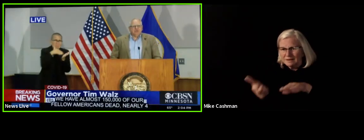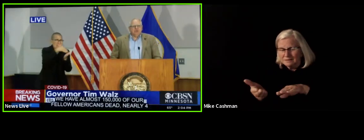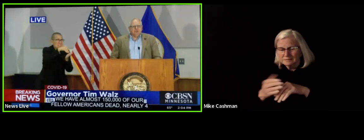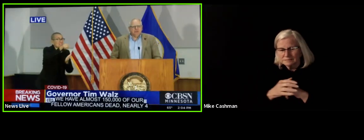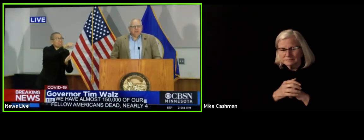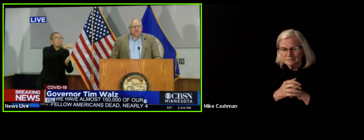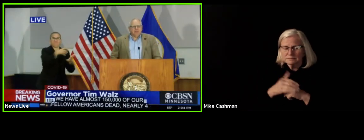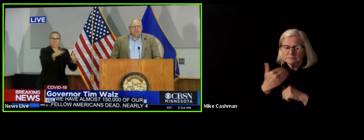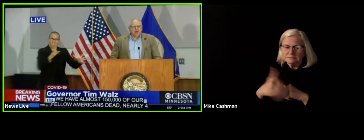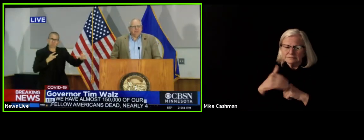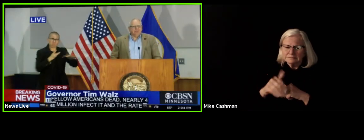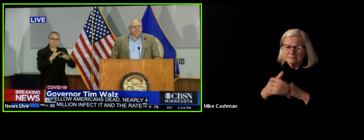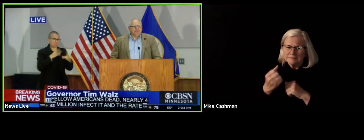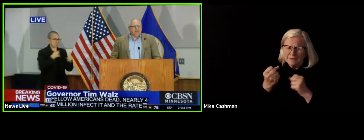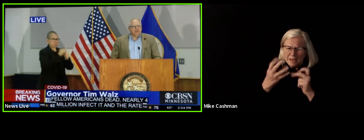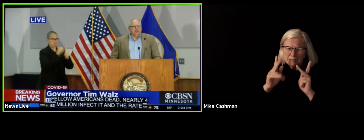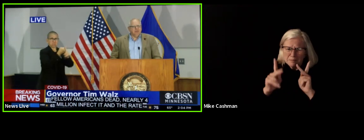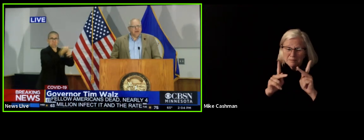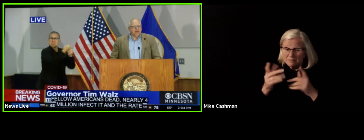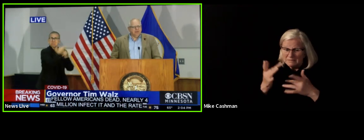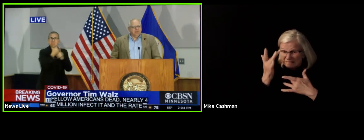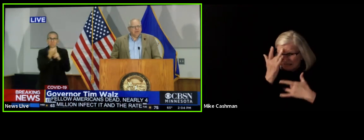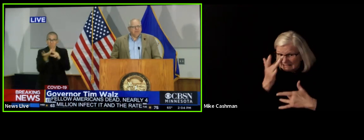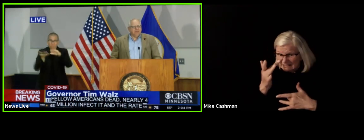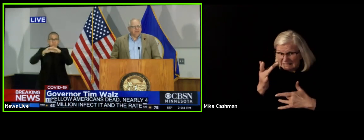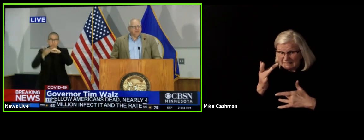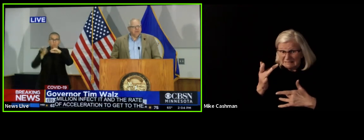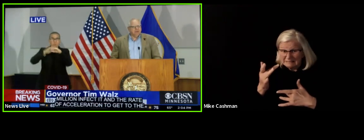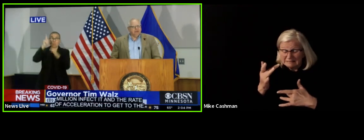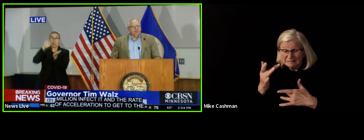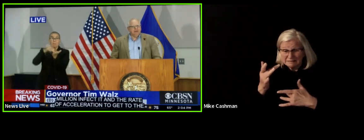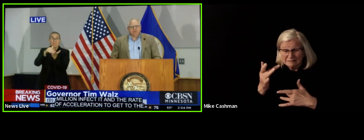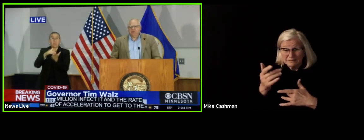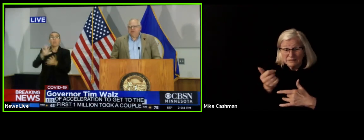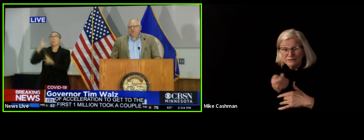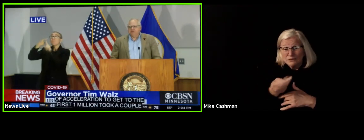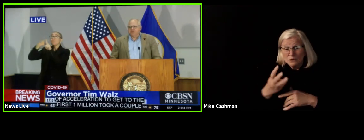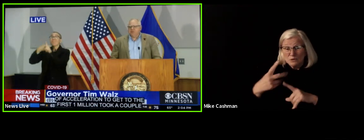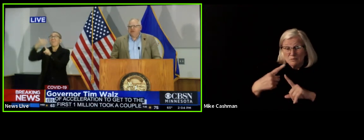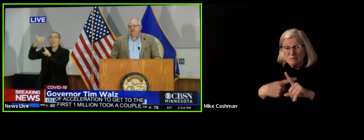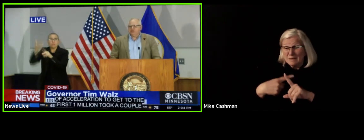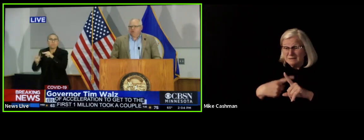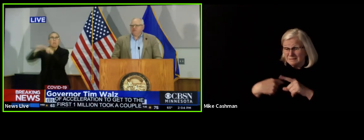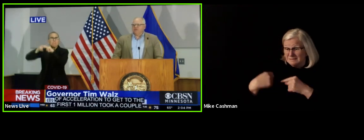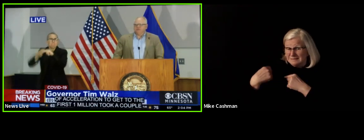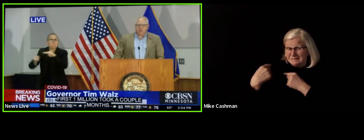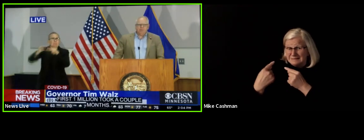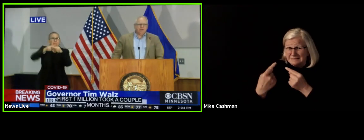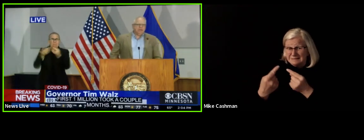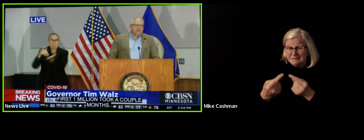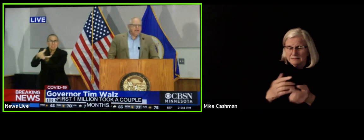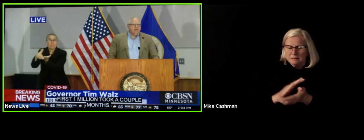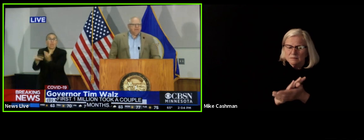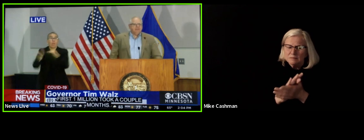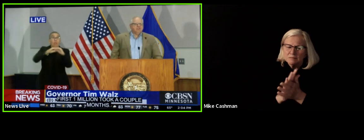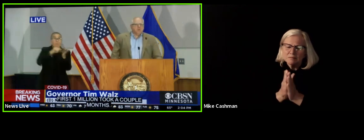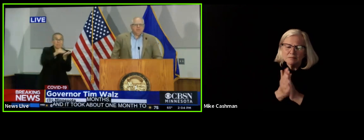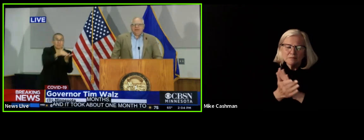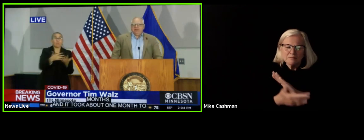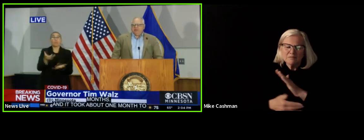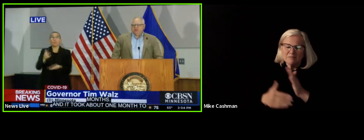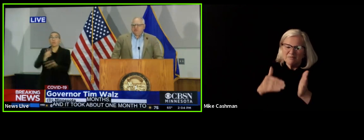first million took a couple months, and then it took about another month to get to 2 million, and about 3 weeks to get to 3 million, and 2 weeks to get to 4 million, that these are